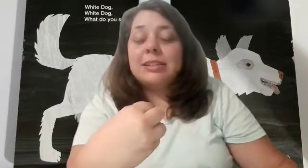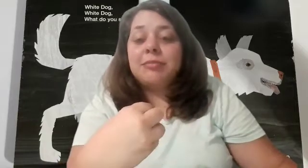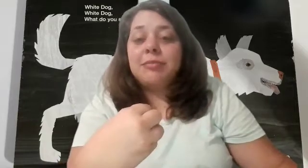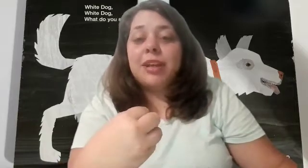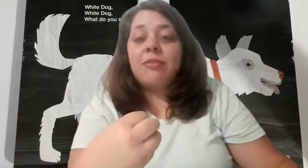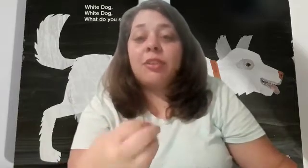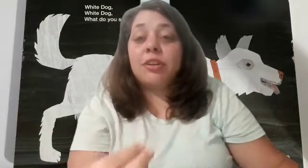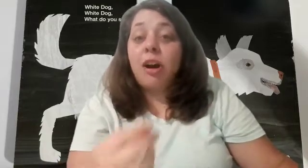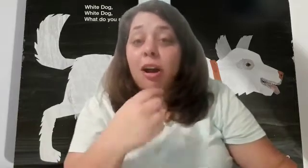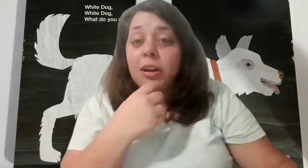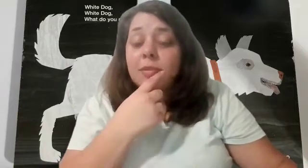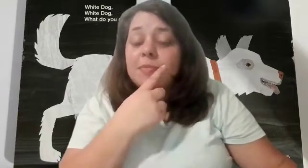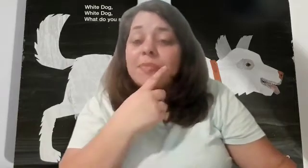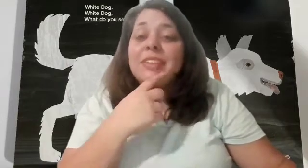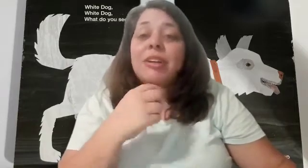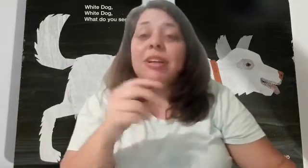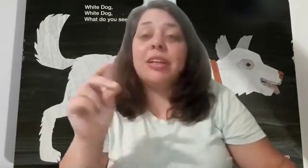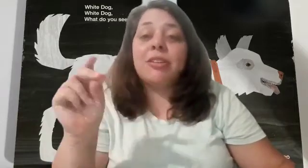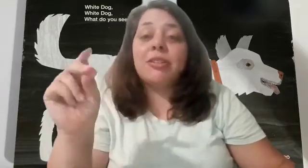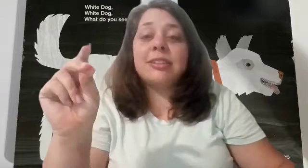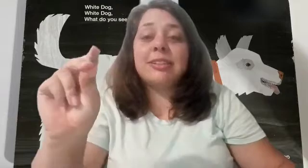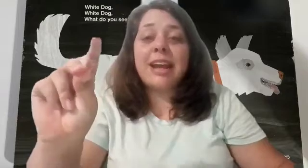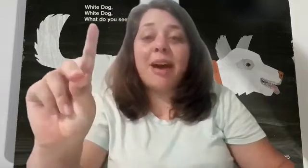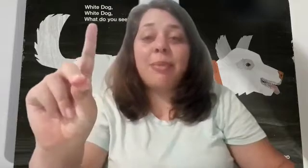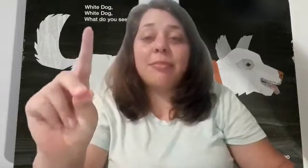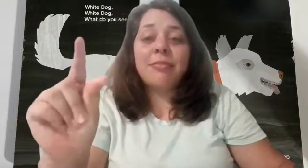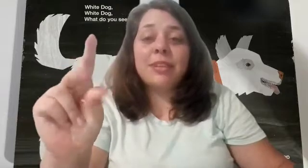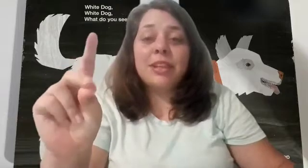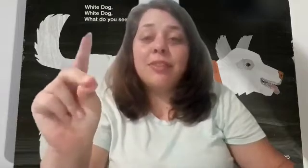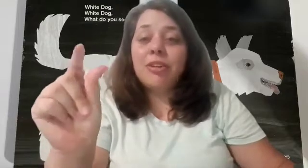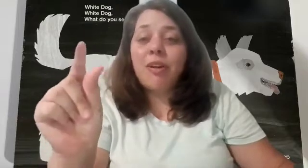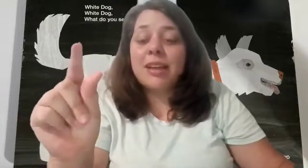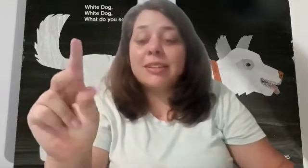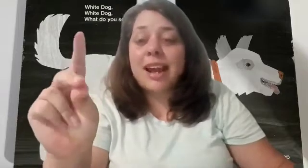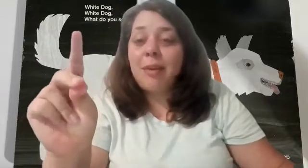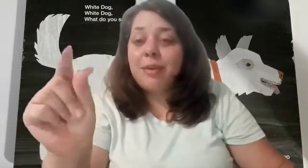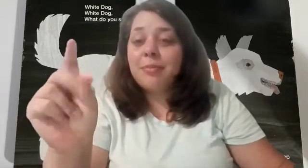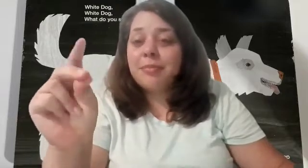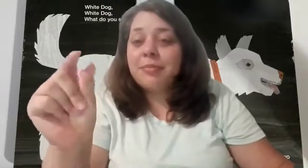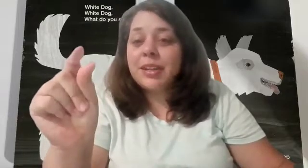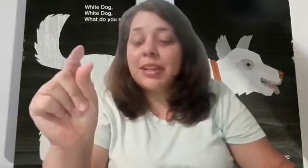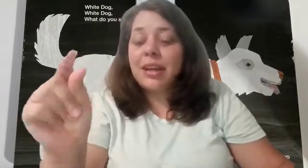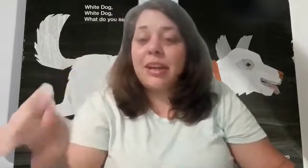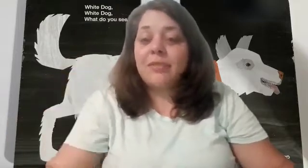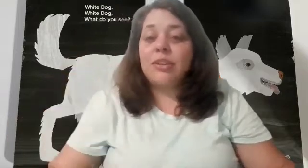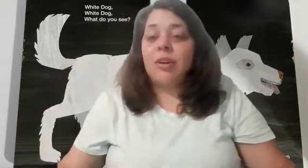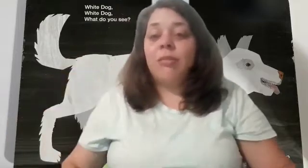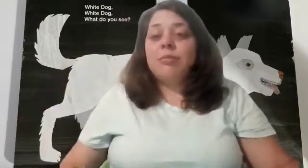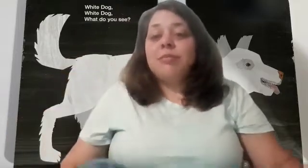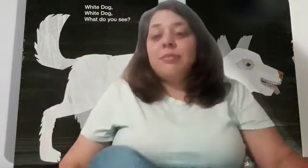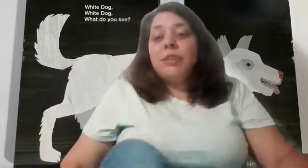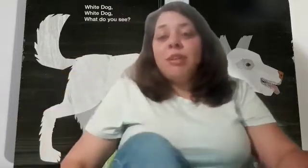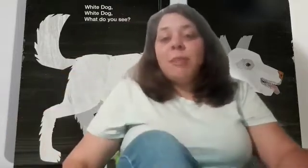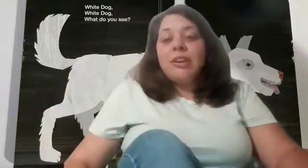White. And for dog, you can either snap, if you know how to snap. And if you